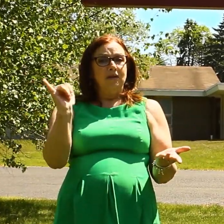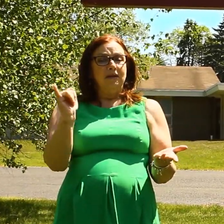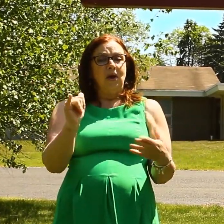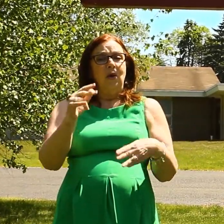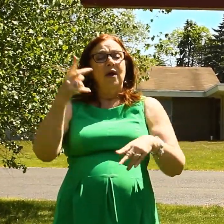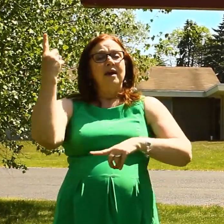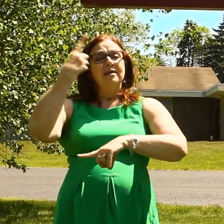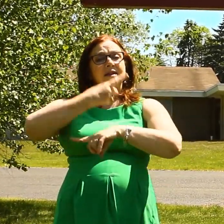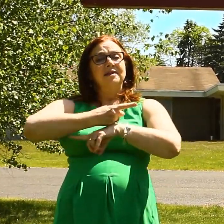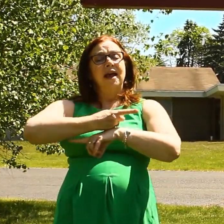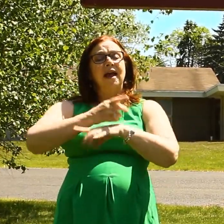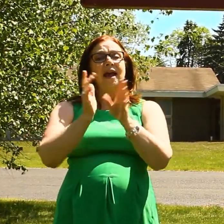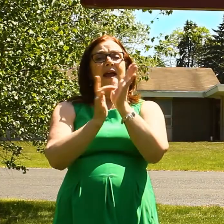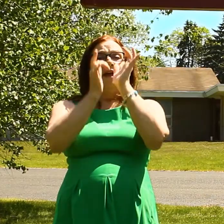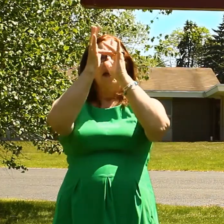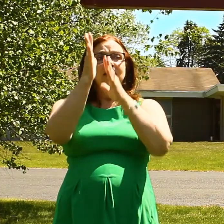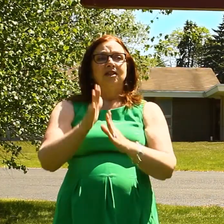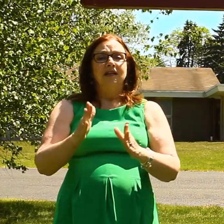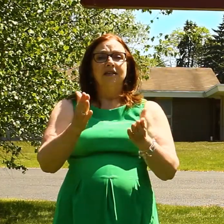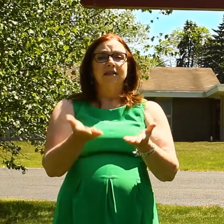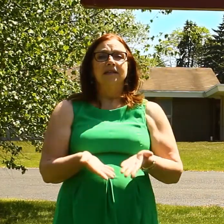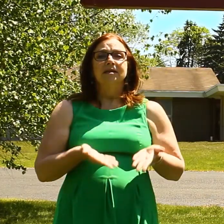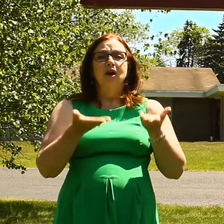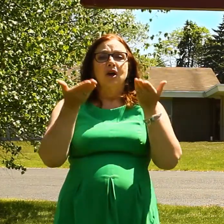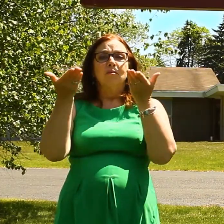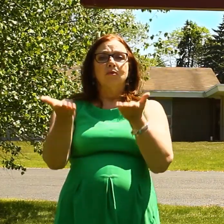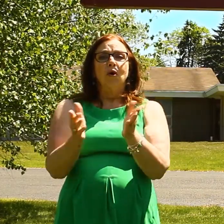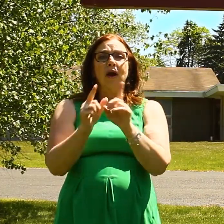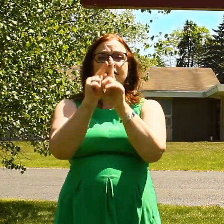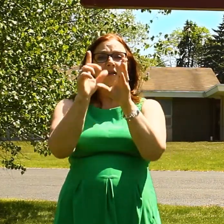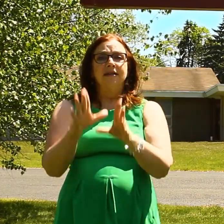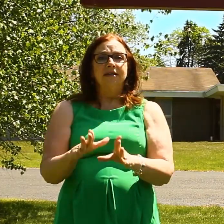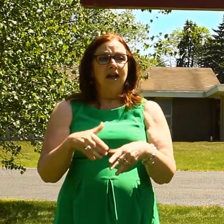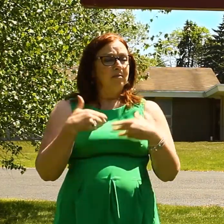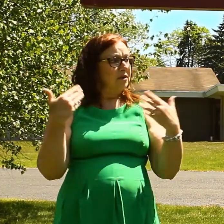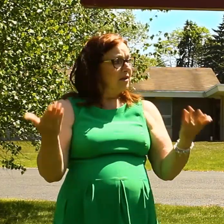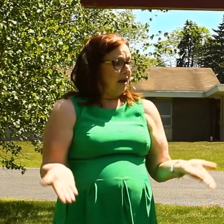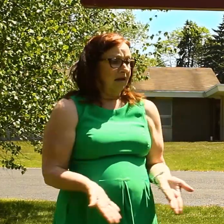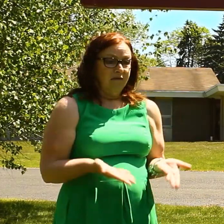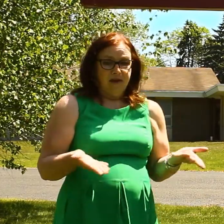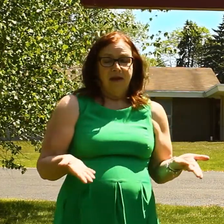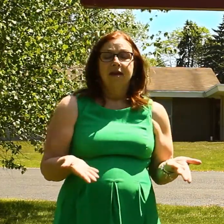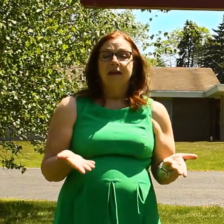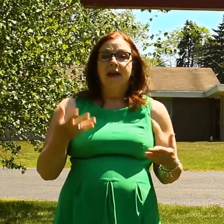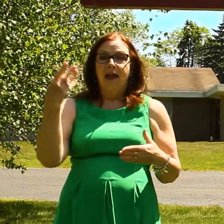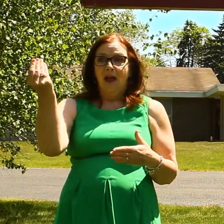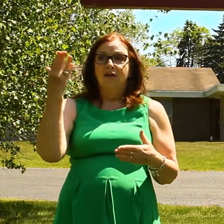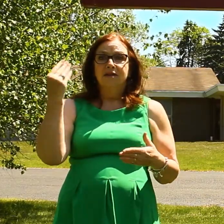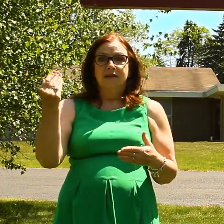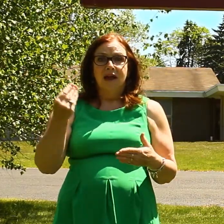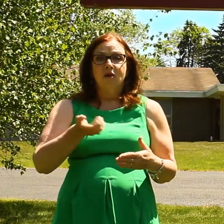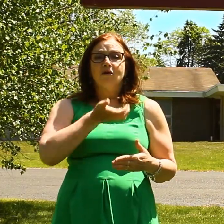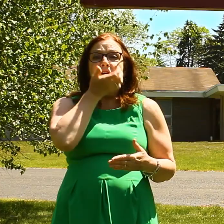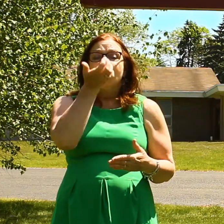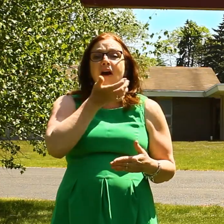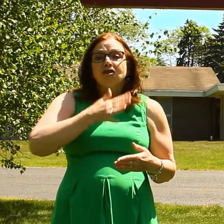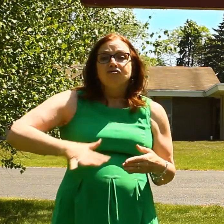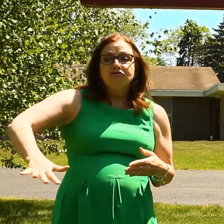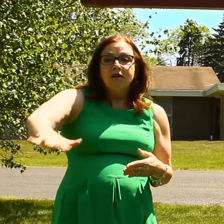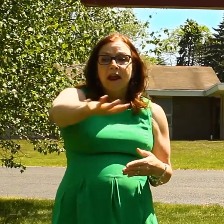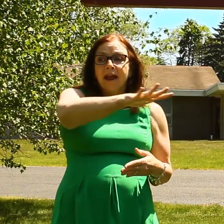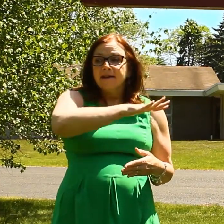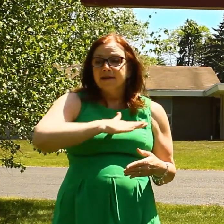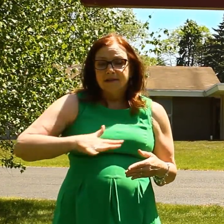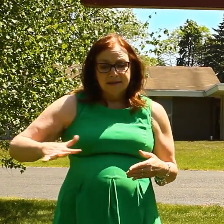the day that Jesus brought his disciples out to the hill, kind of like where we are now on this grassy